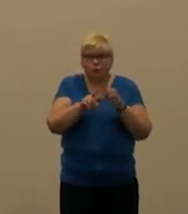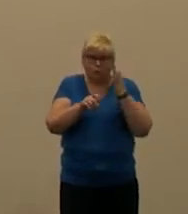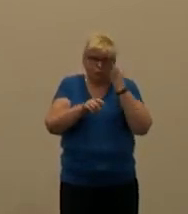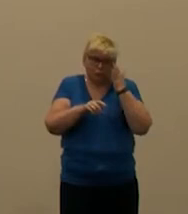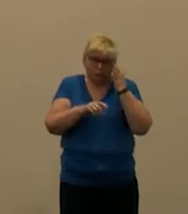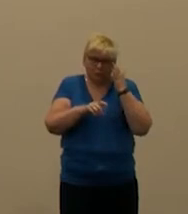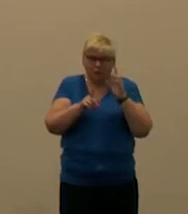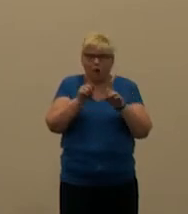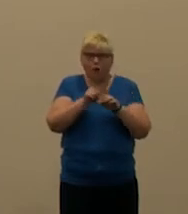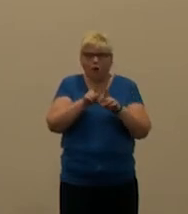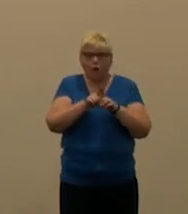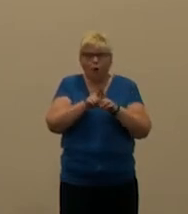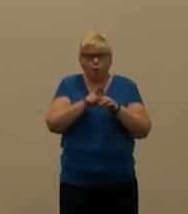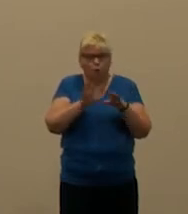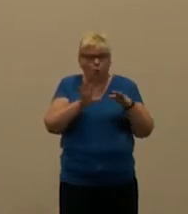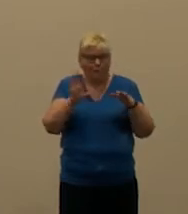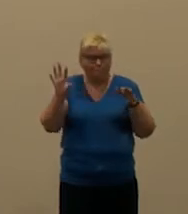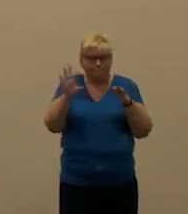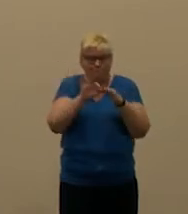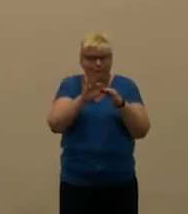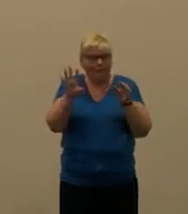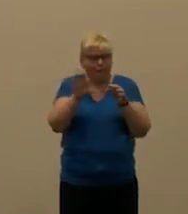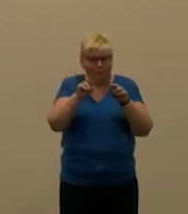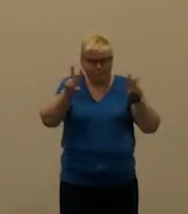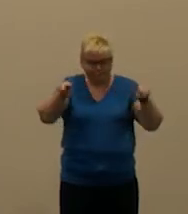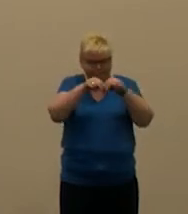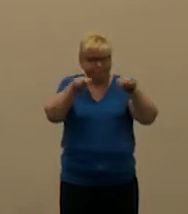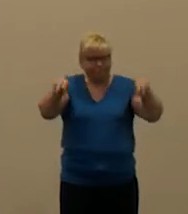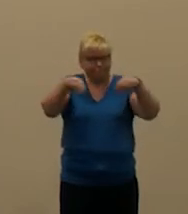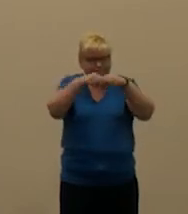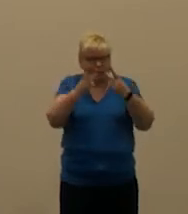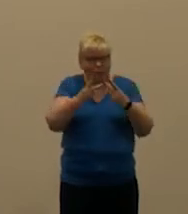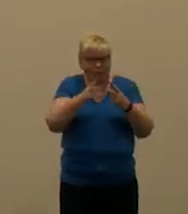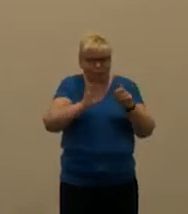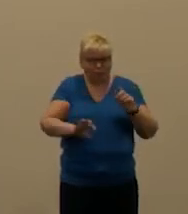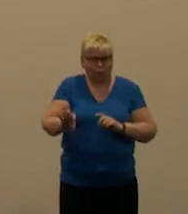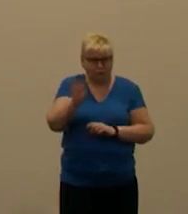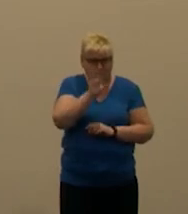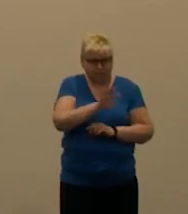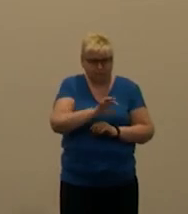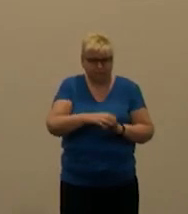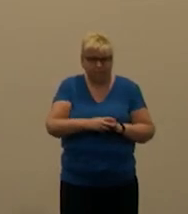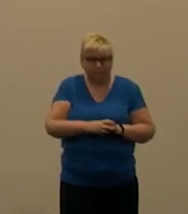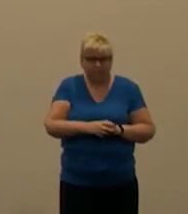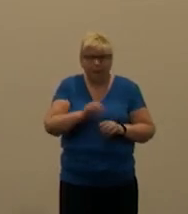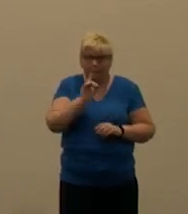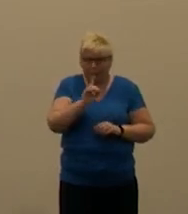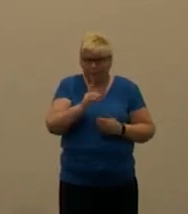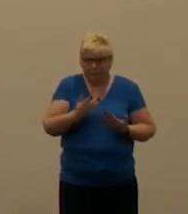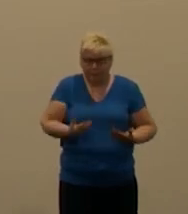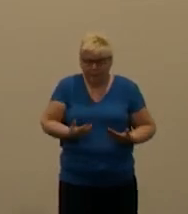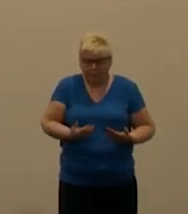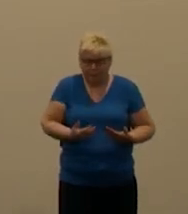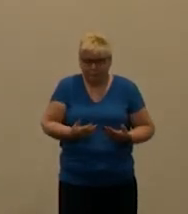also peer other regions with this Virtual WAN network gateways together. But in this case, we have